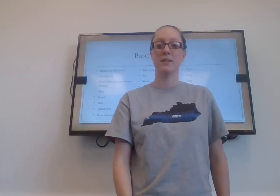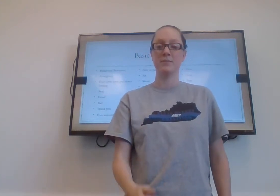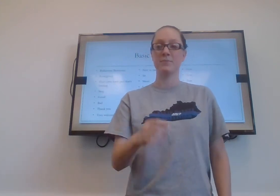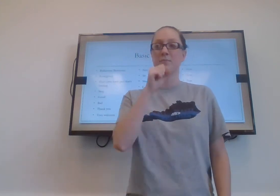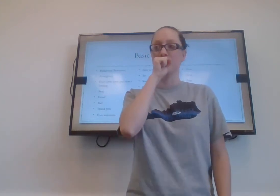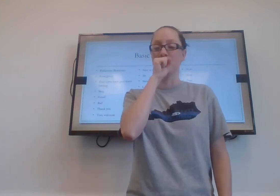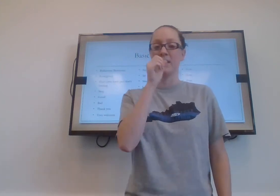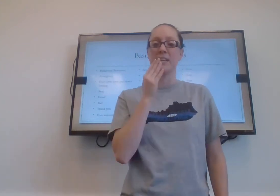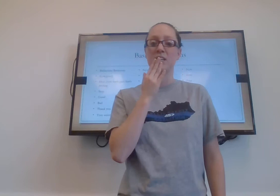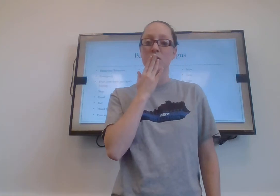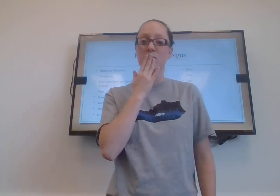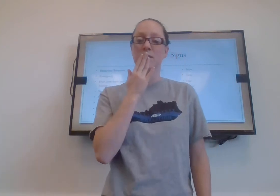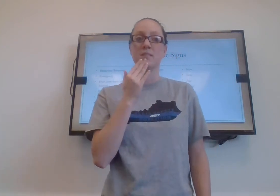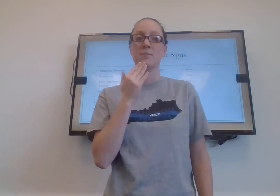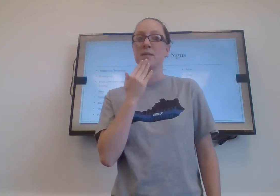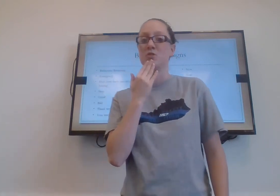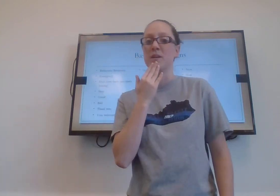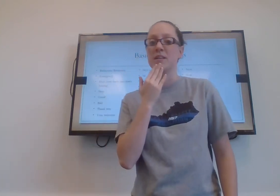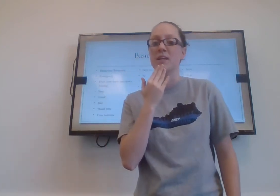But with thank you, sometimes you make the